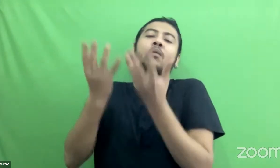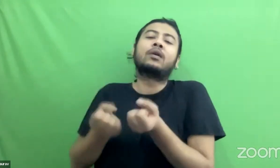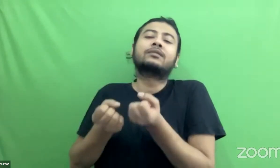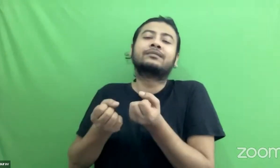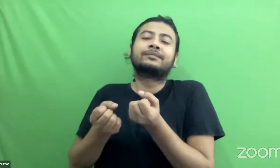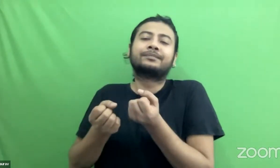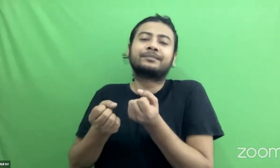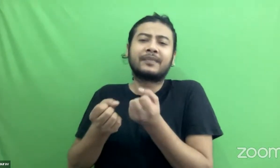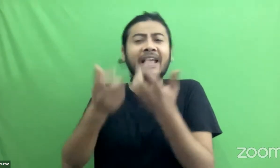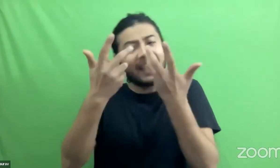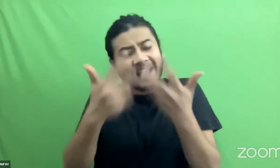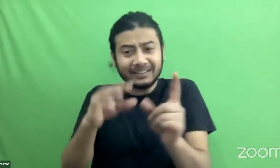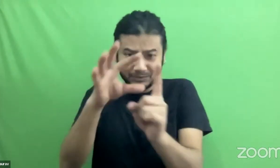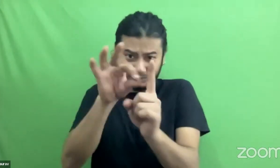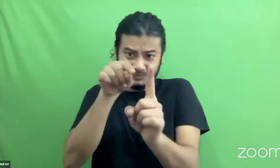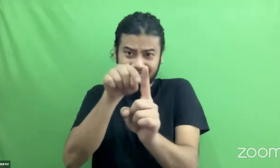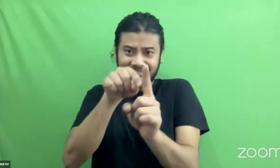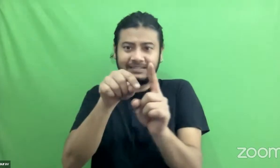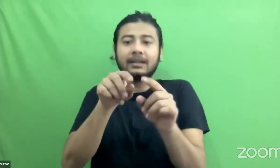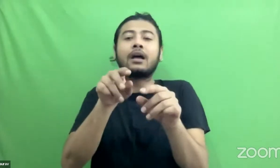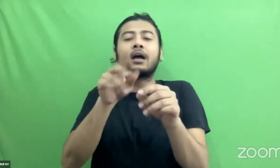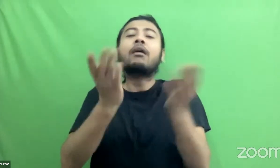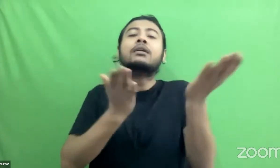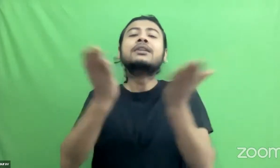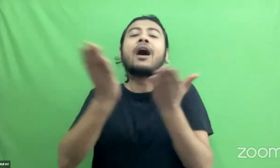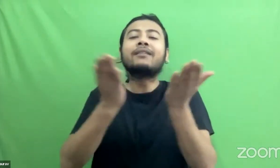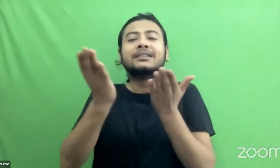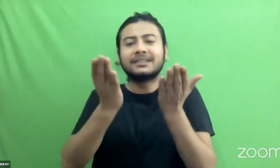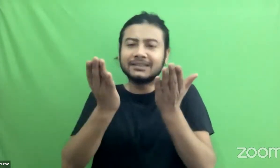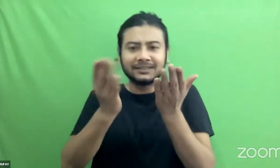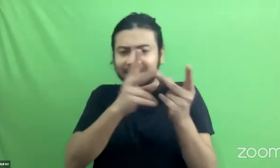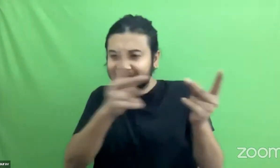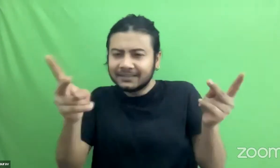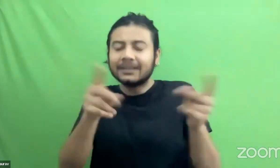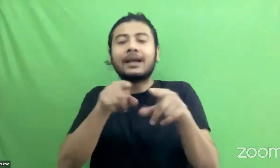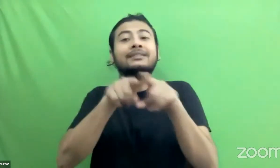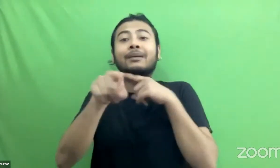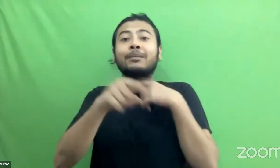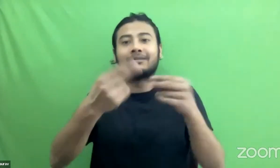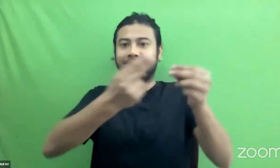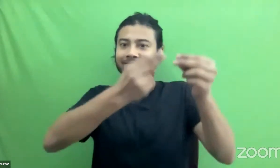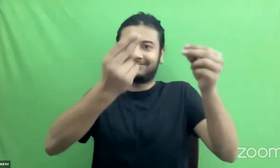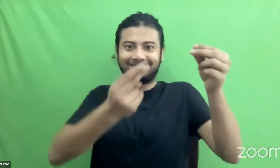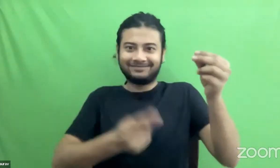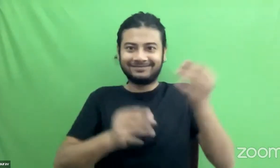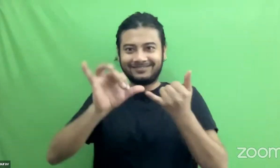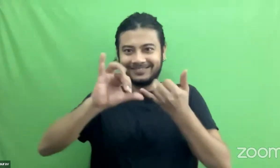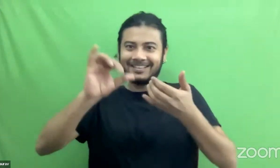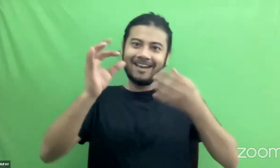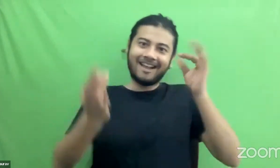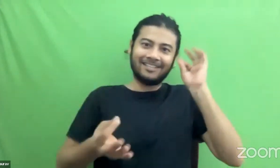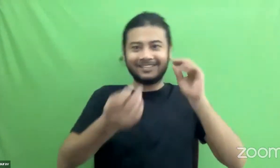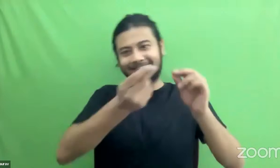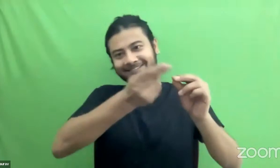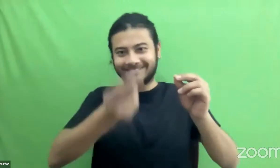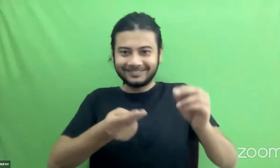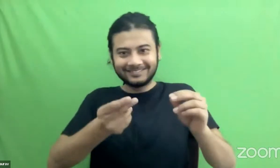Jagannath. All of you offered bhoga to Jagannath in Rath Yatra. All of you are chanting. Some of you,